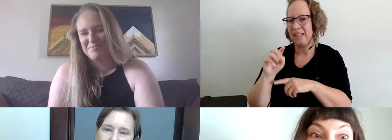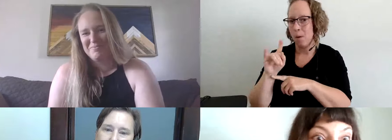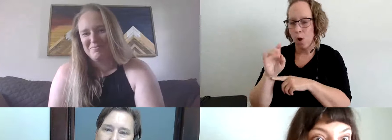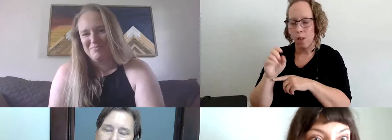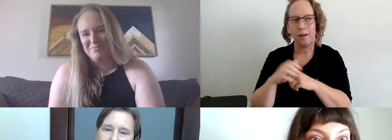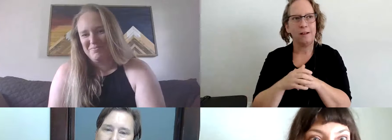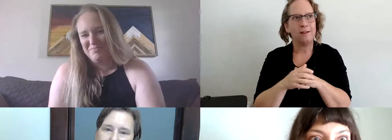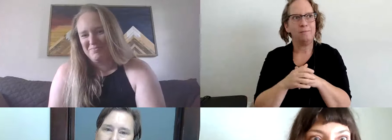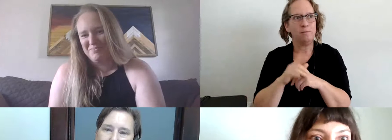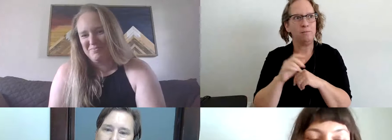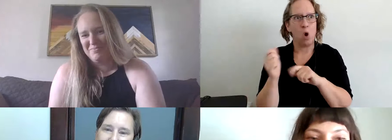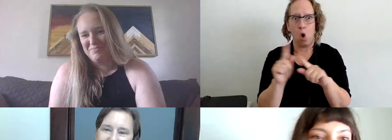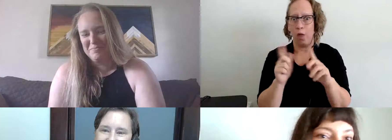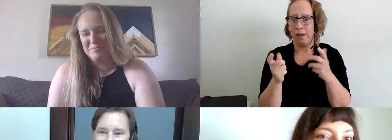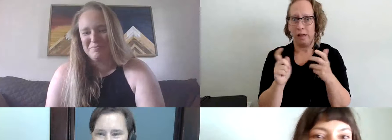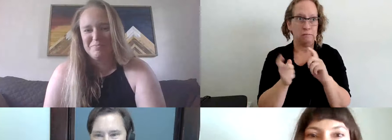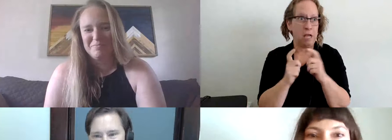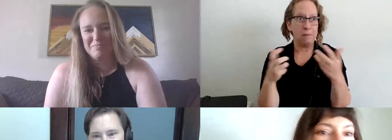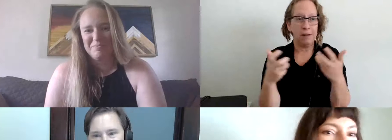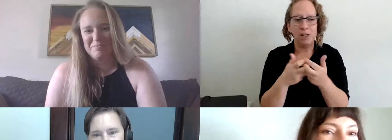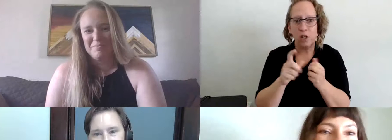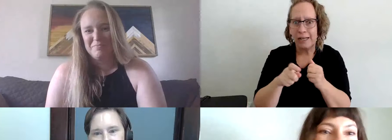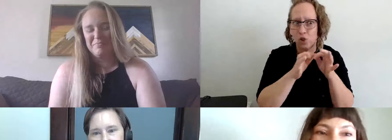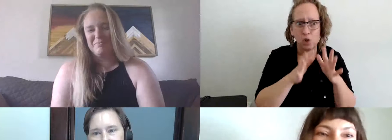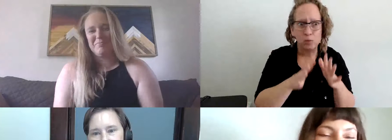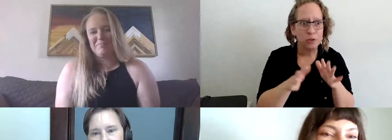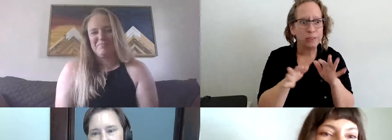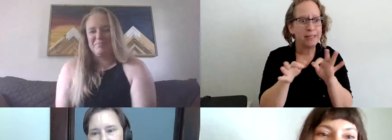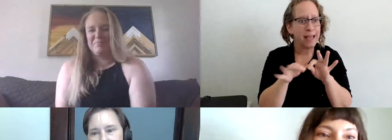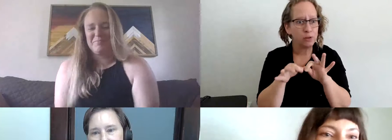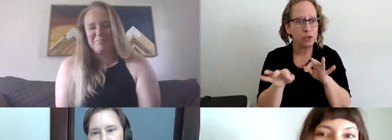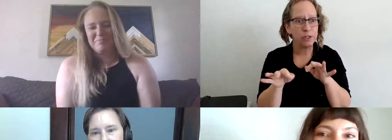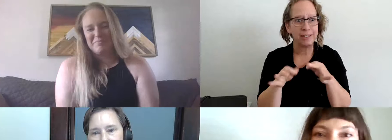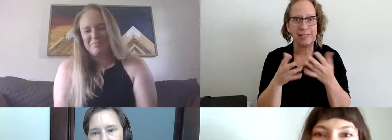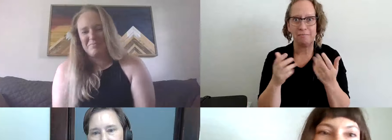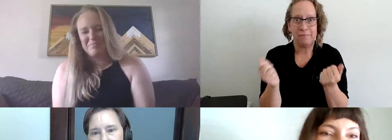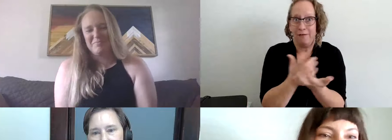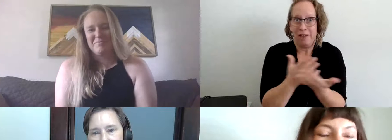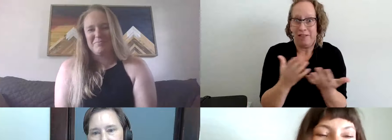have all the accommodations I might need, interpreters, captions,